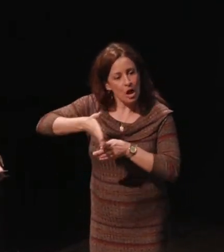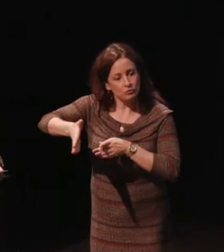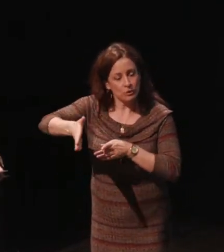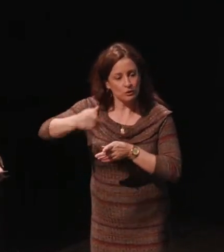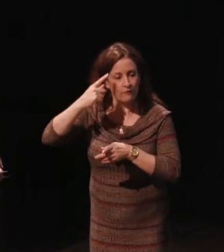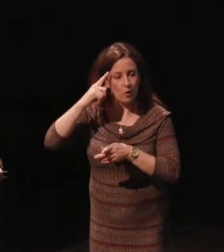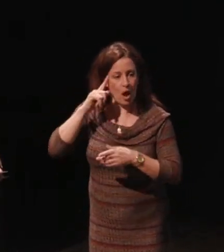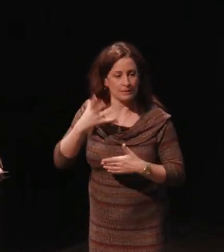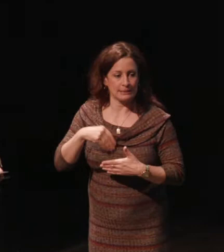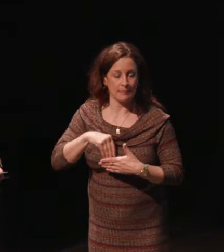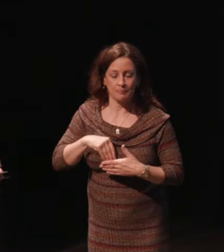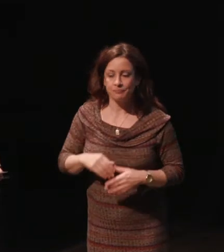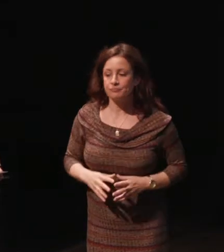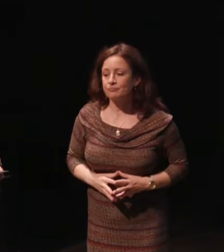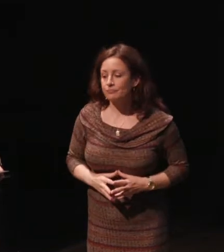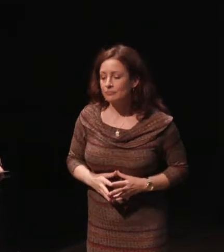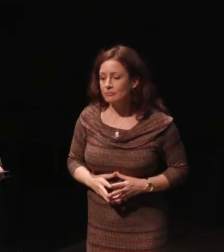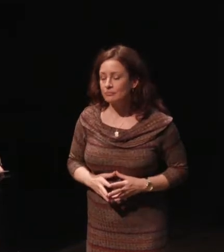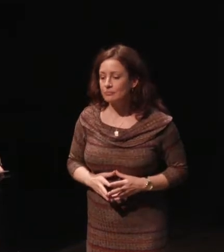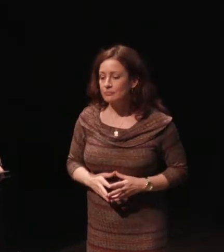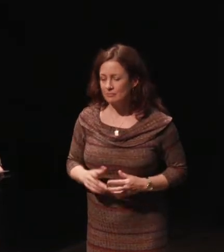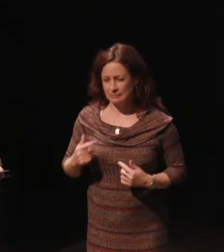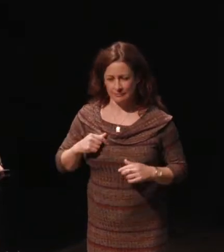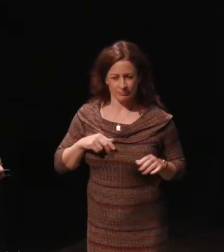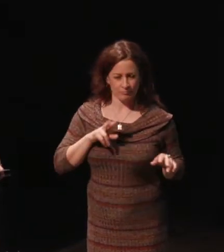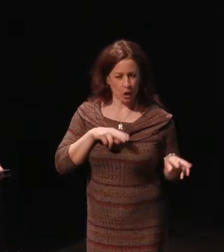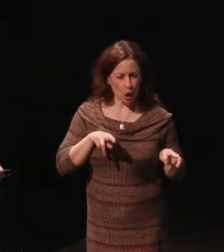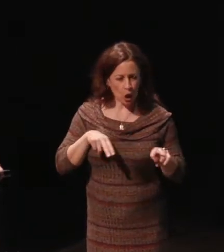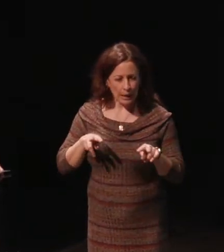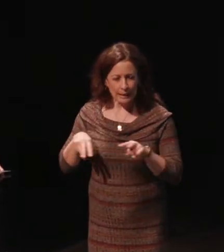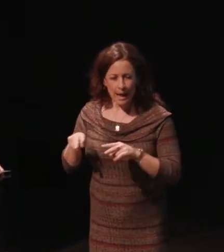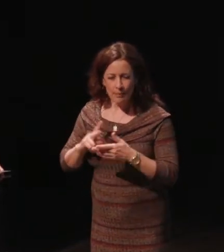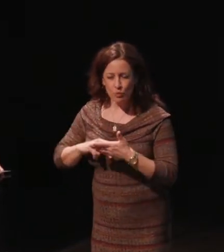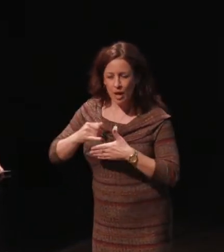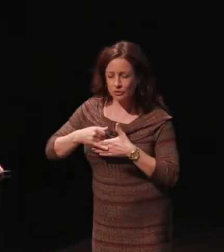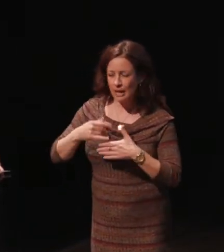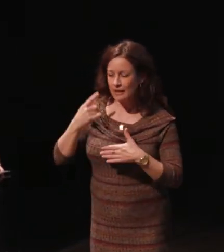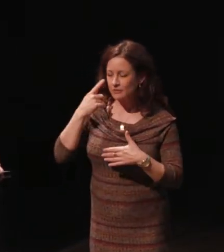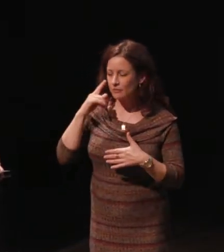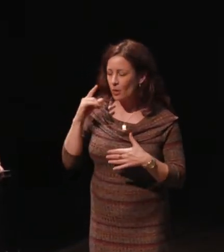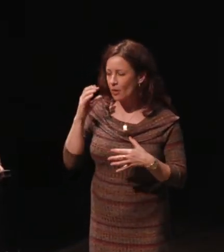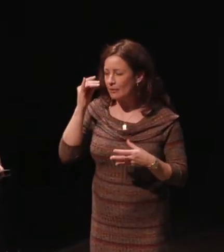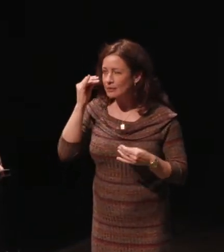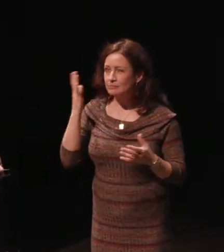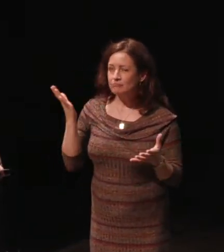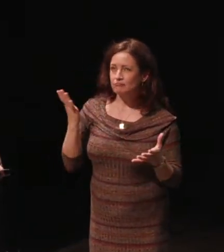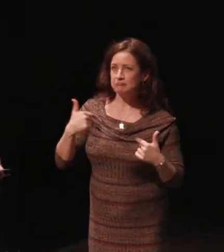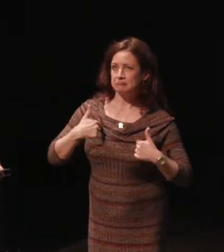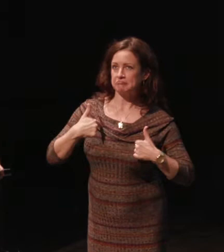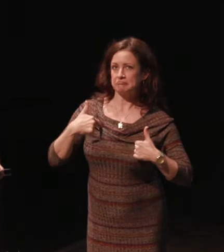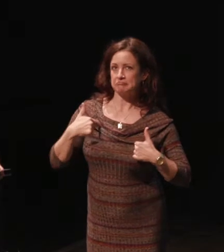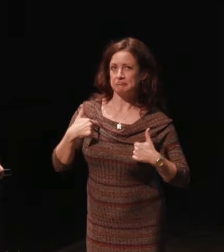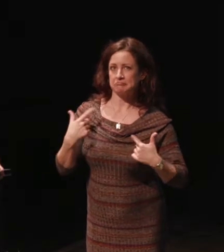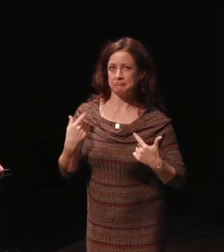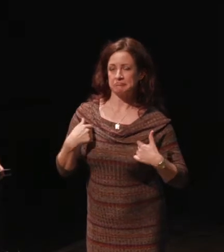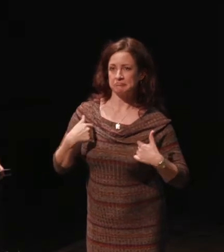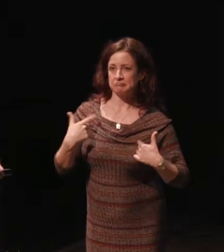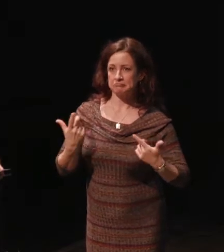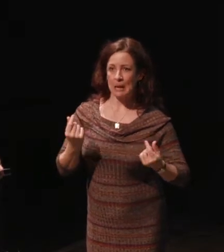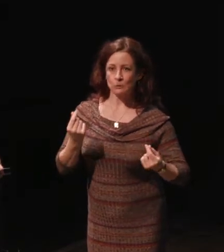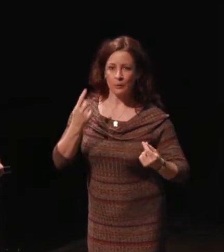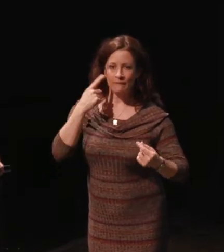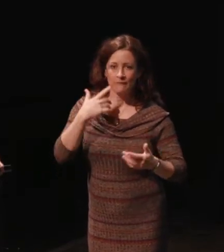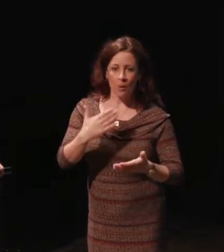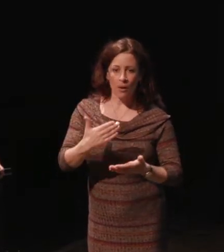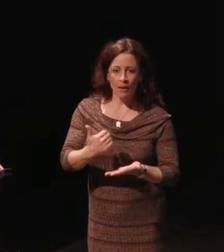So when I was looking at projects to think about what could I do to help